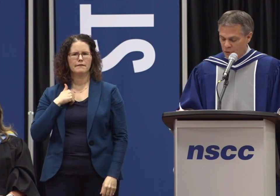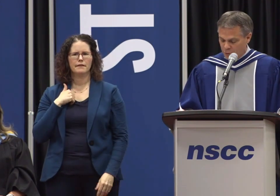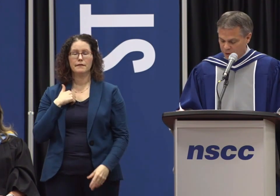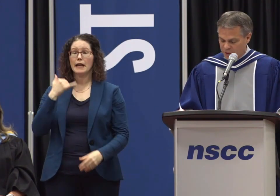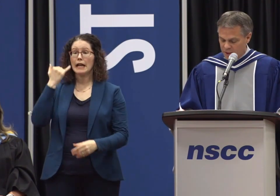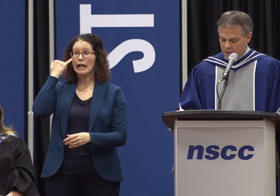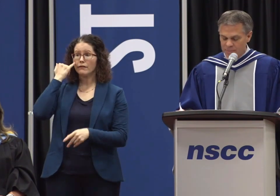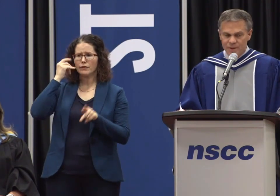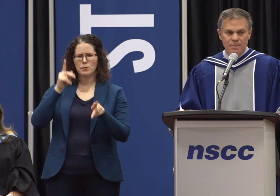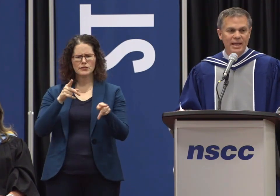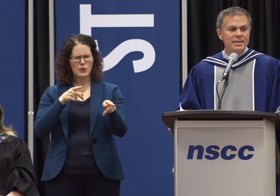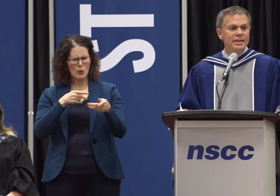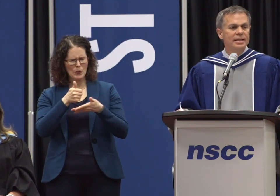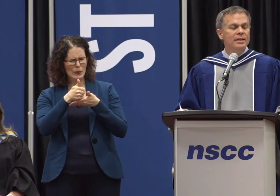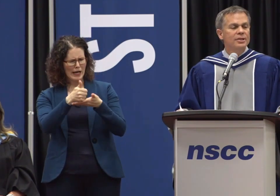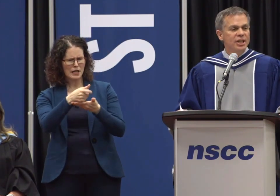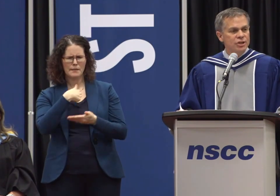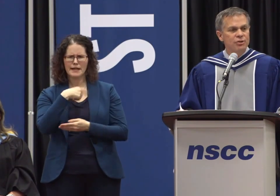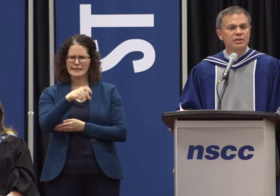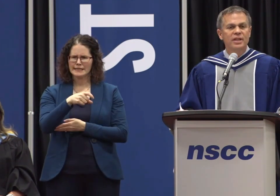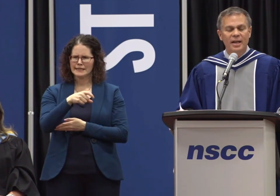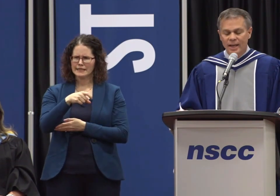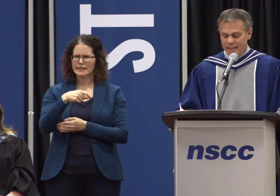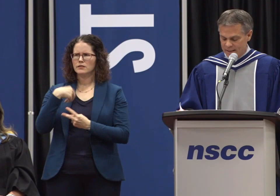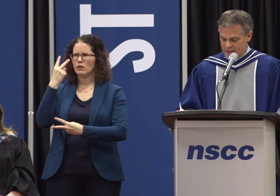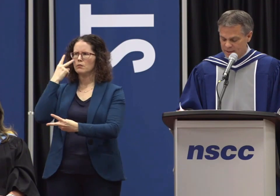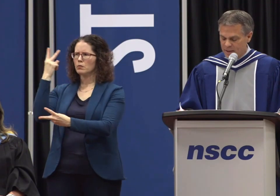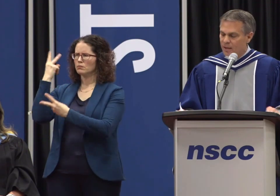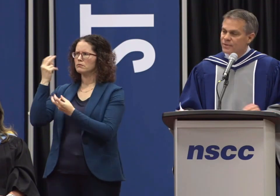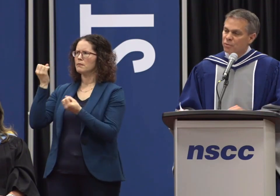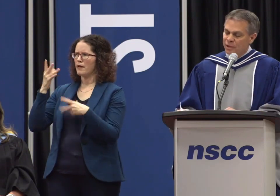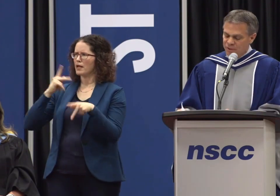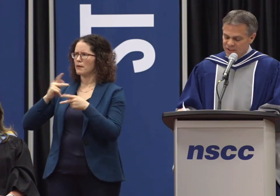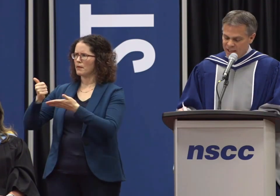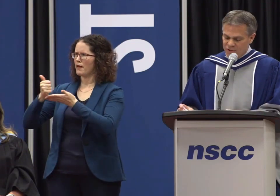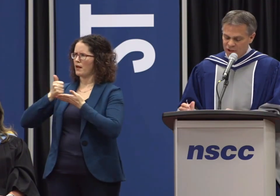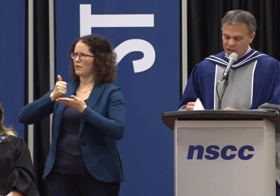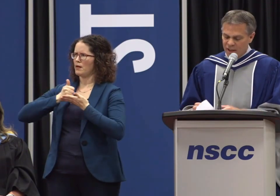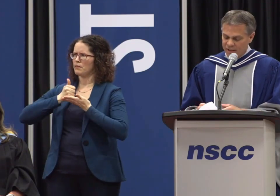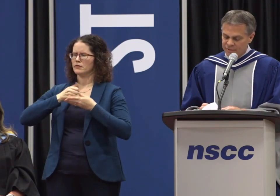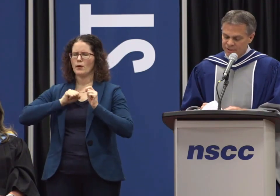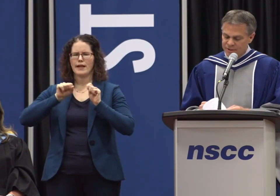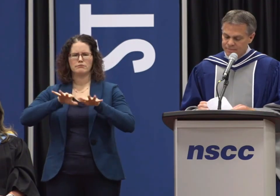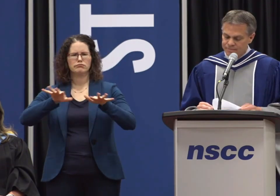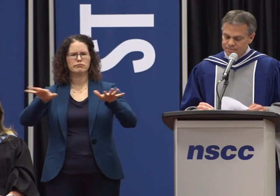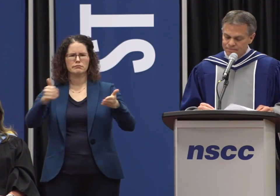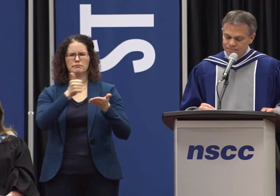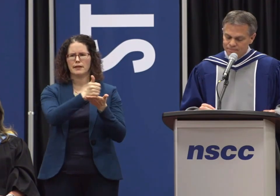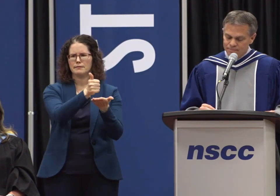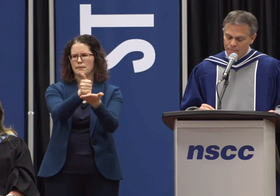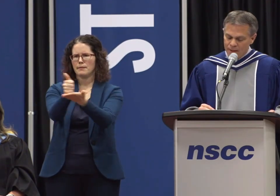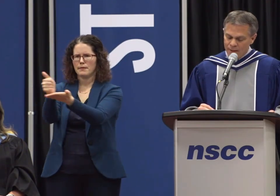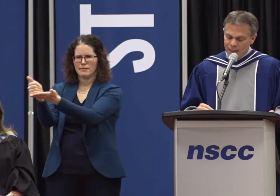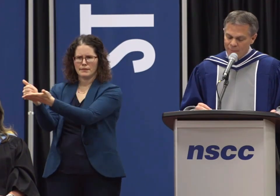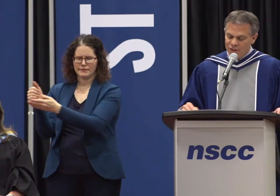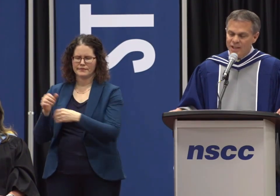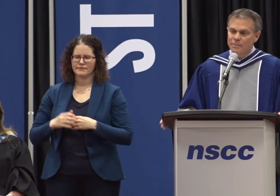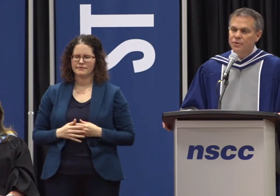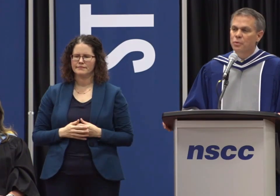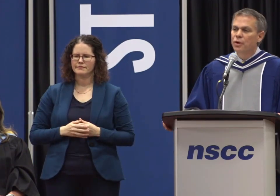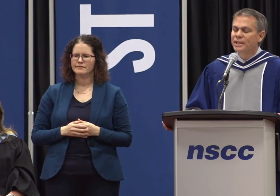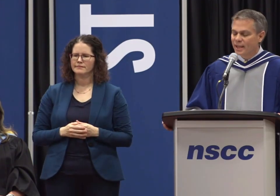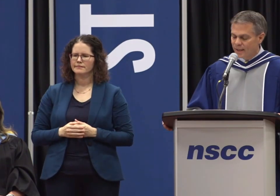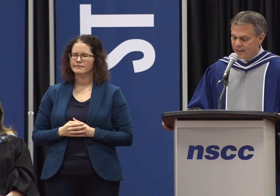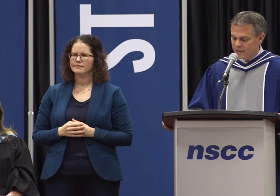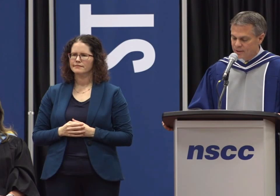pay forward the amazing gestures of kindness that we've received in our lives. And when I think